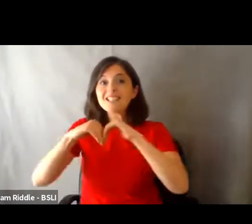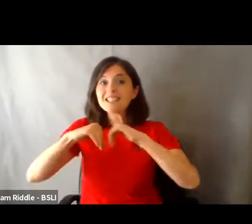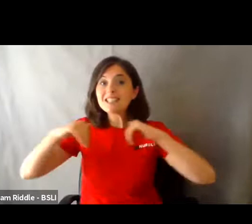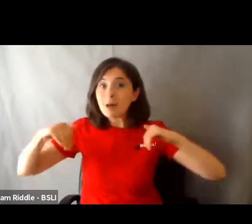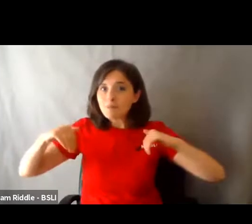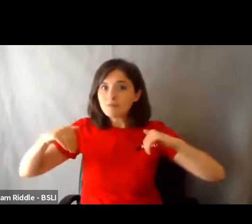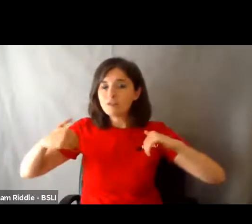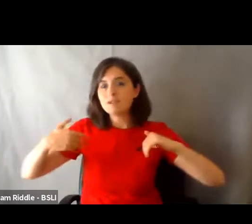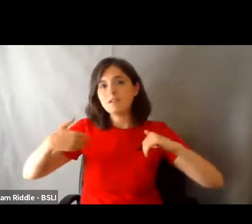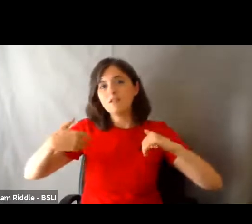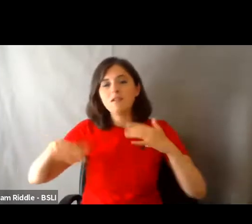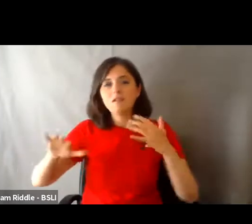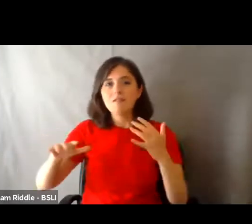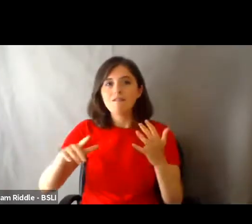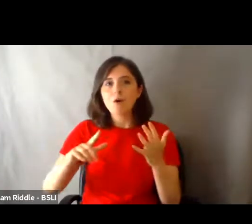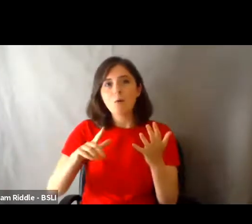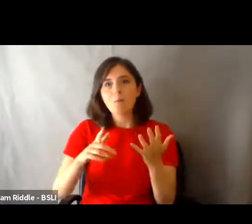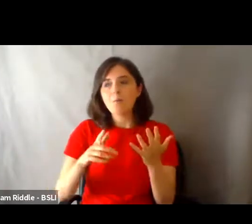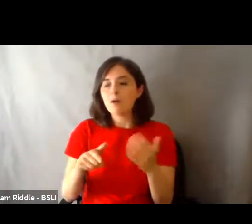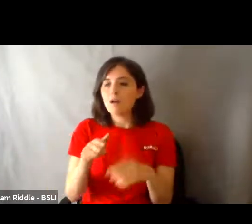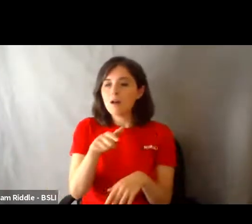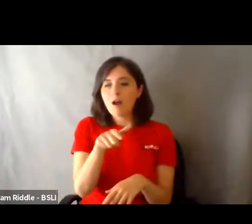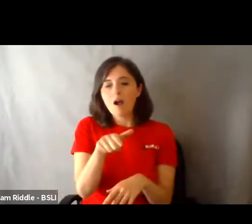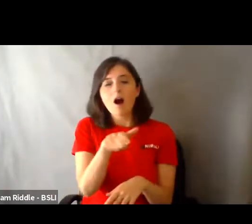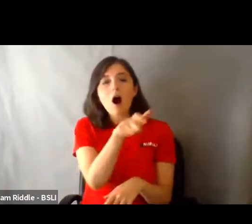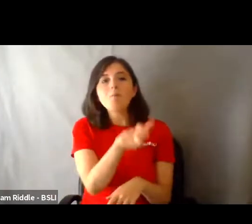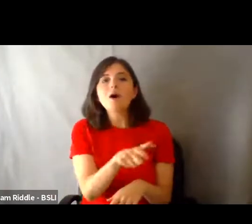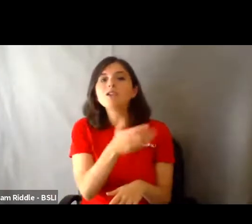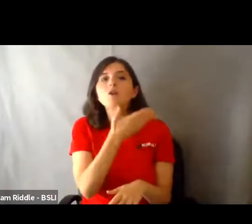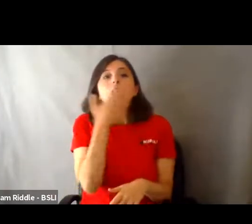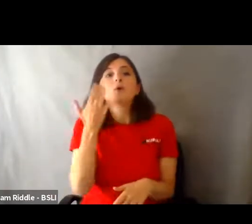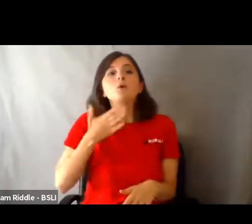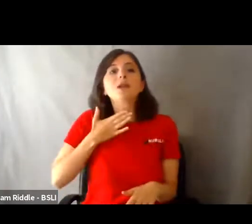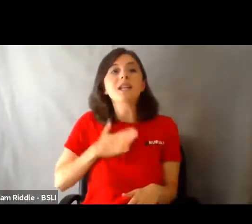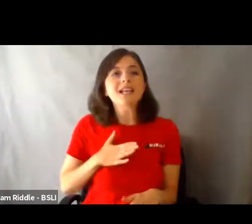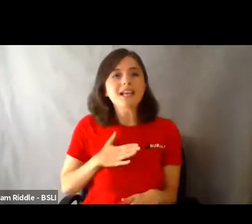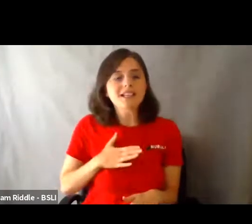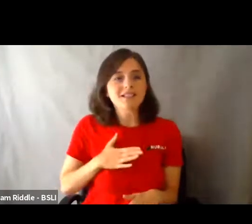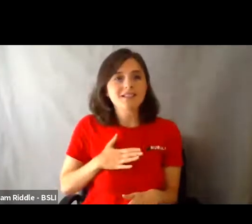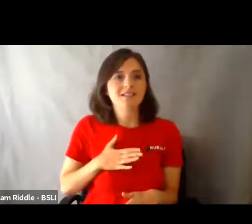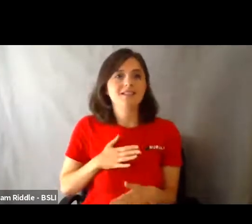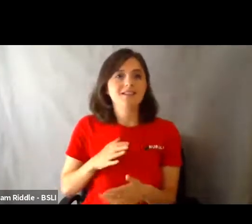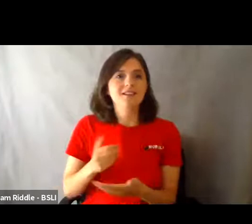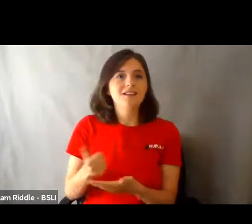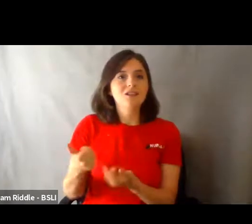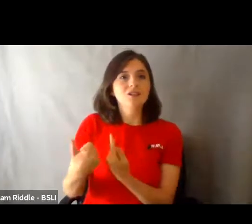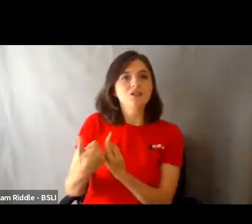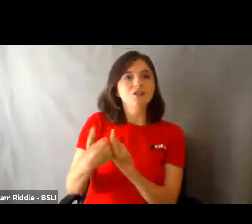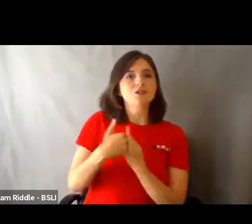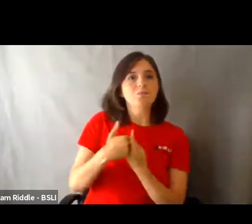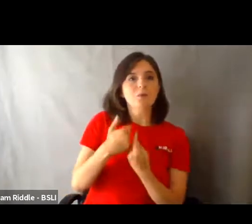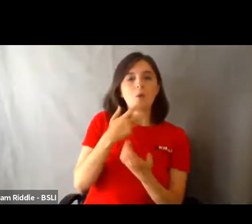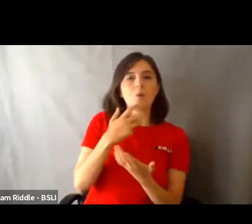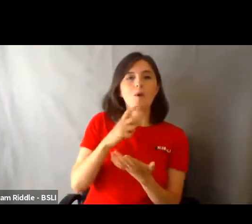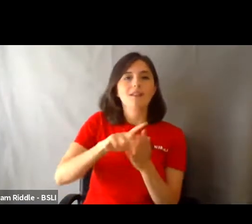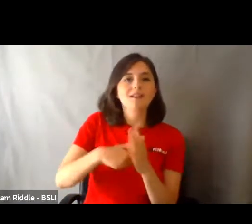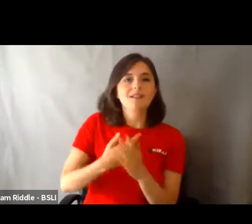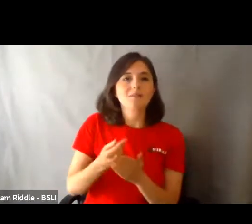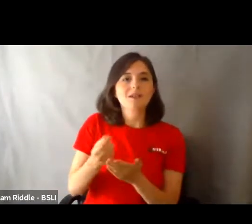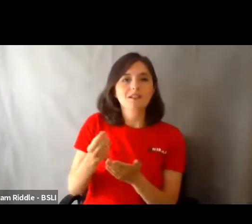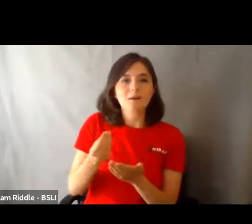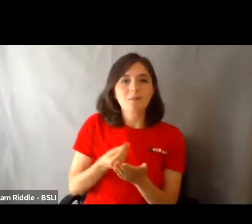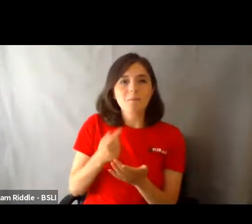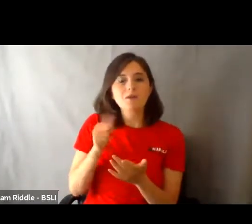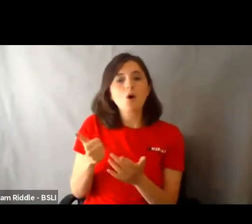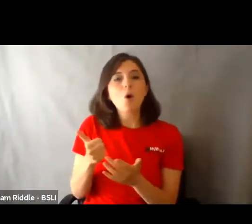for anyone who doesn't need those things. And therefore, I think the claims that this is something that's going to get rid of stigma are